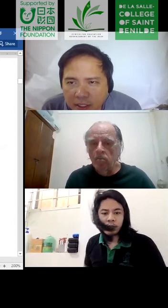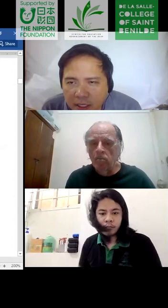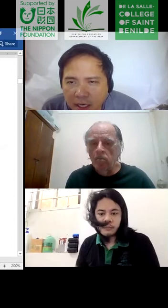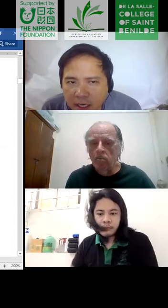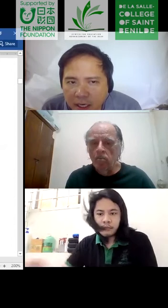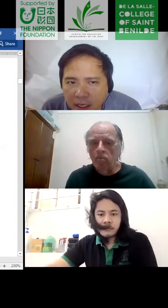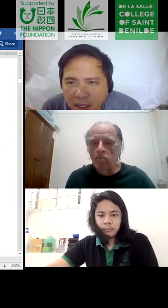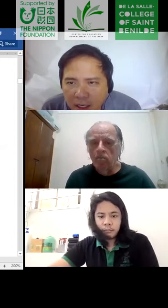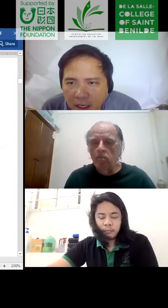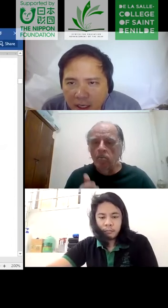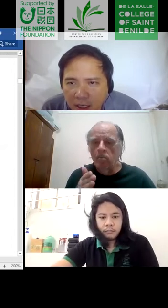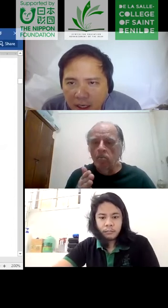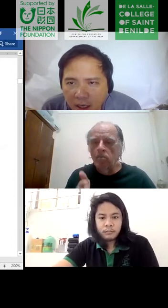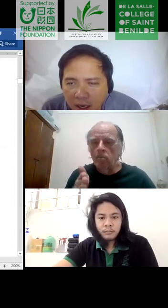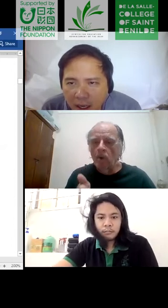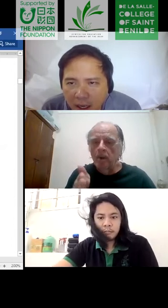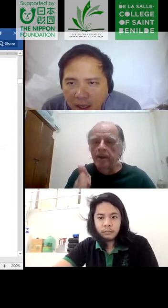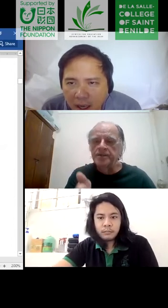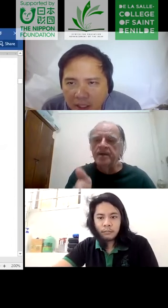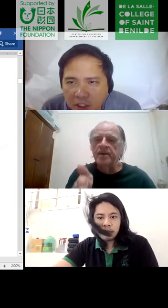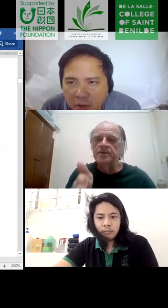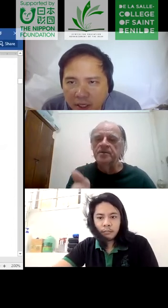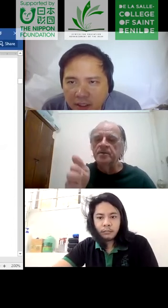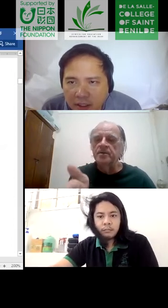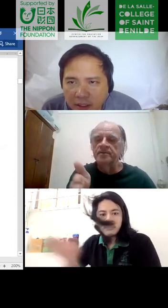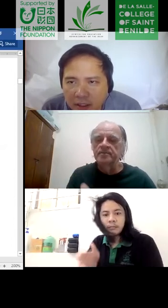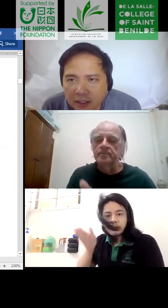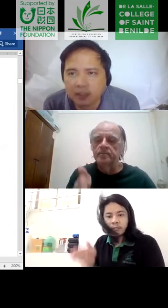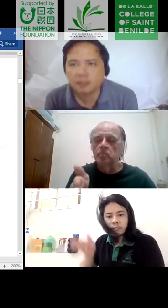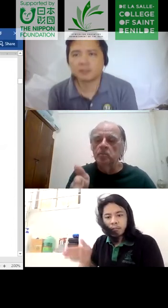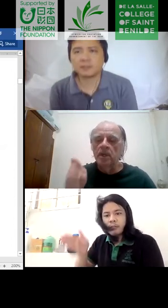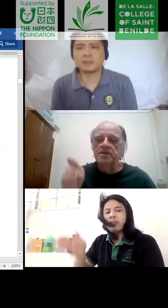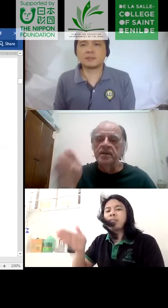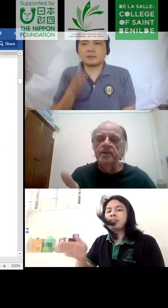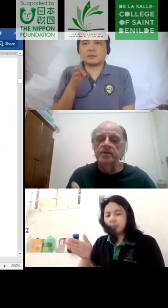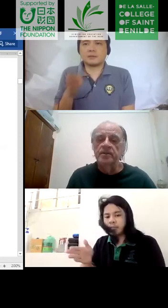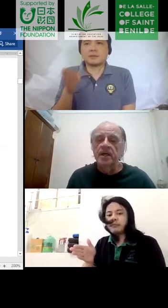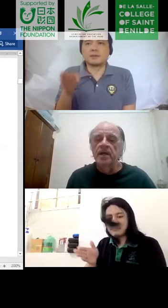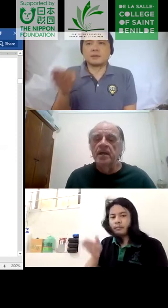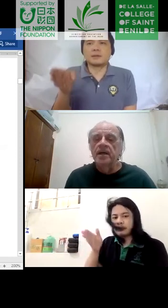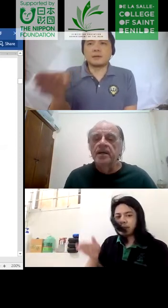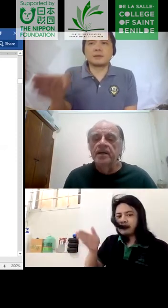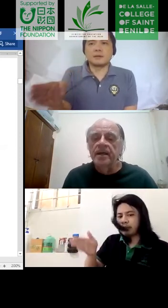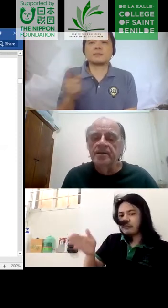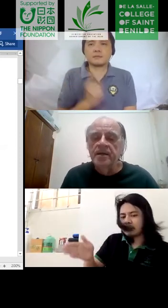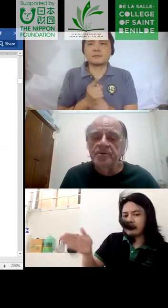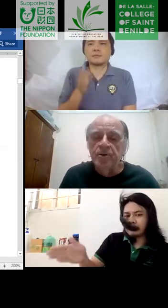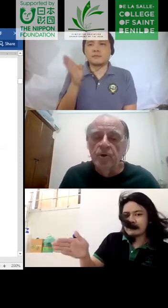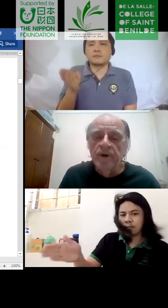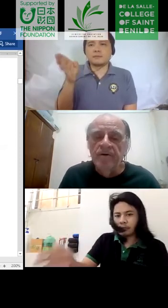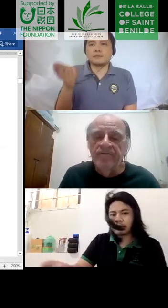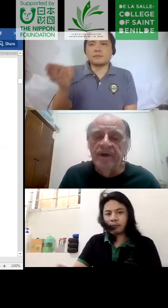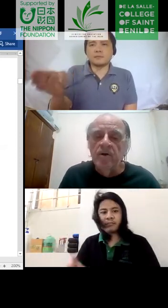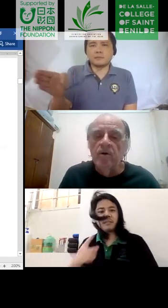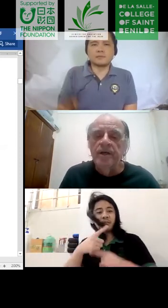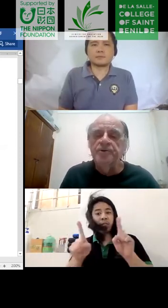is it In a segments. straight? In segments. That says